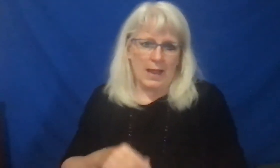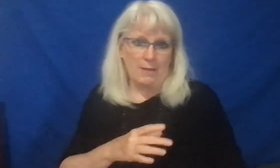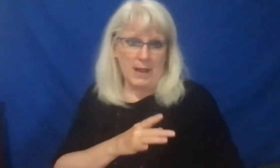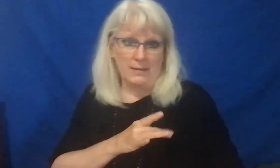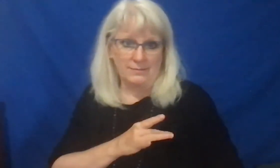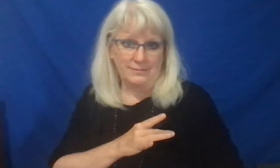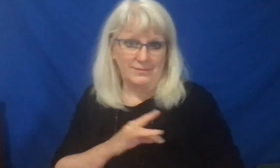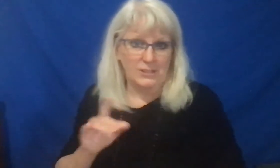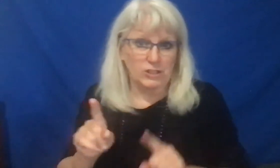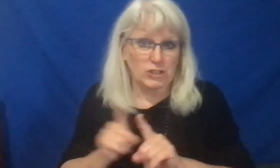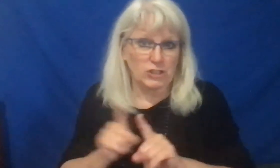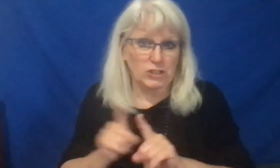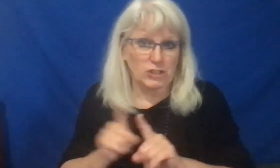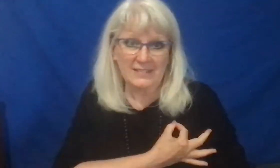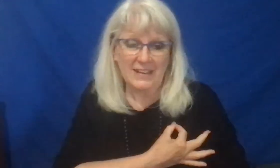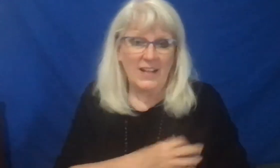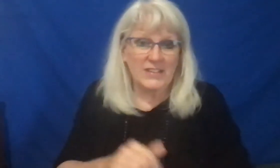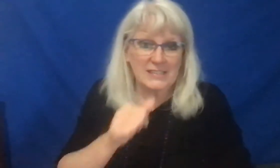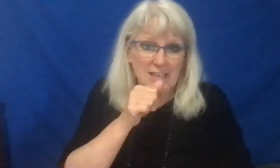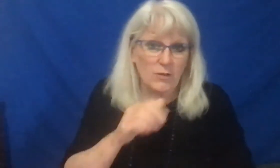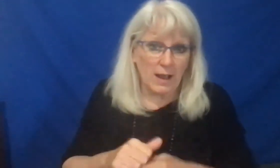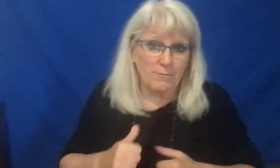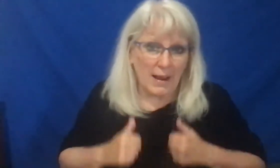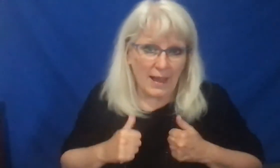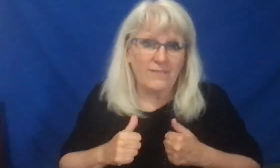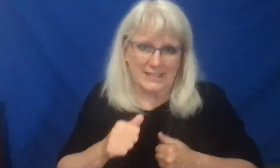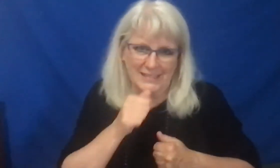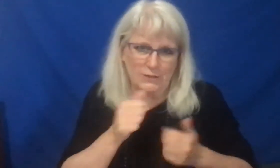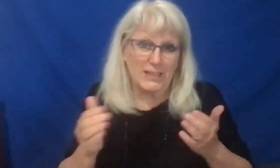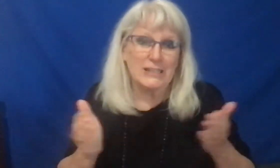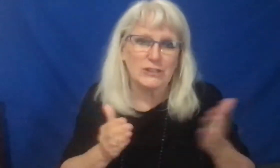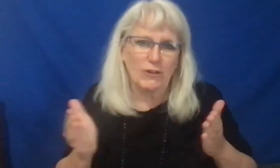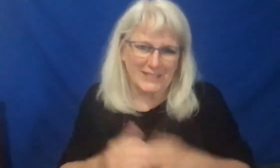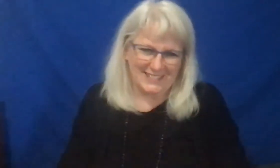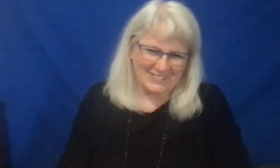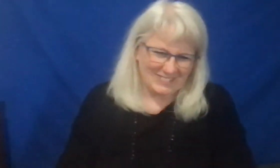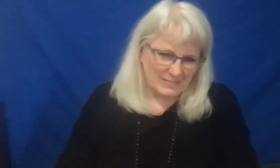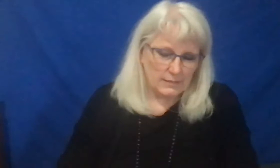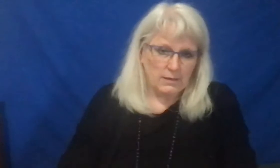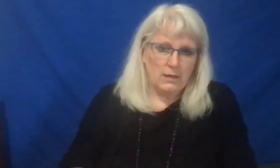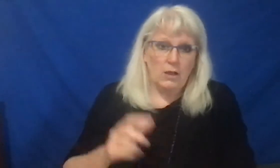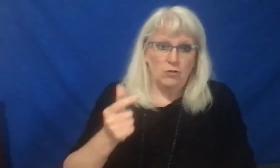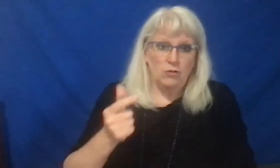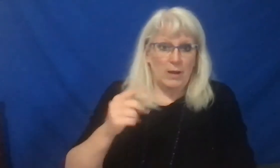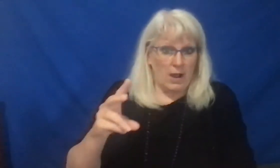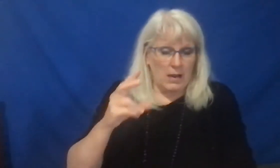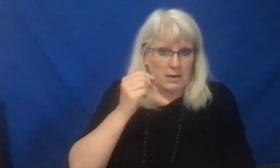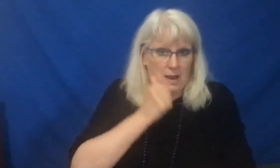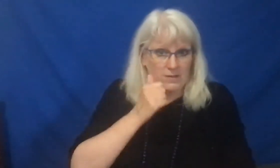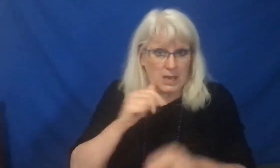because service is the secret of my life. Absolutely. The Grapevine daily quote of the day was perfection. I just